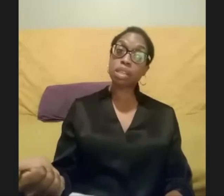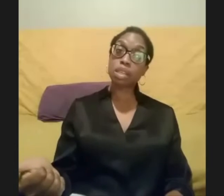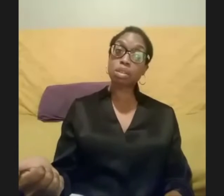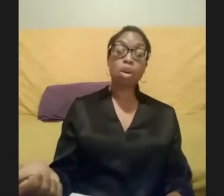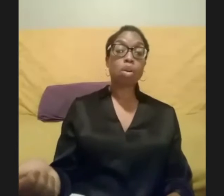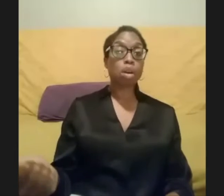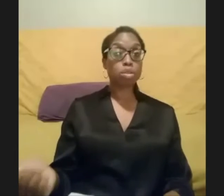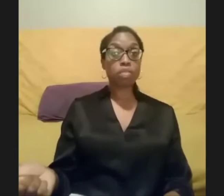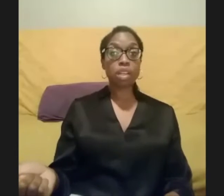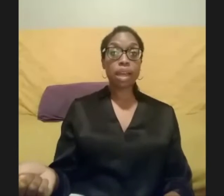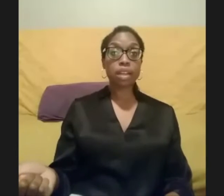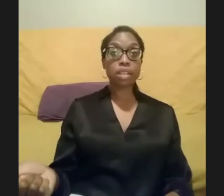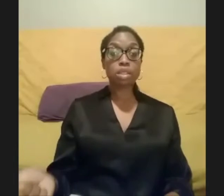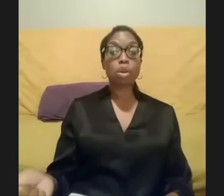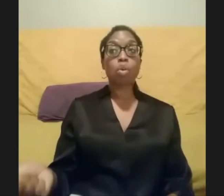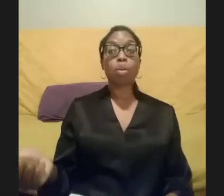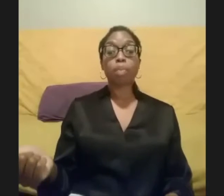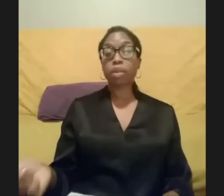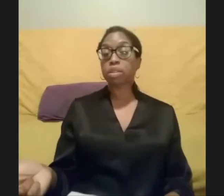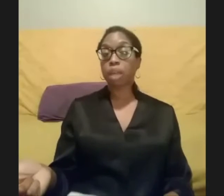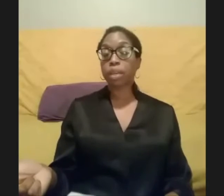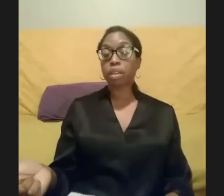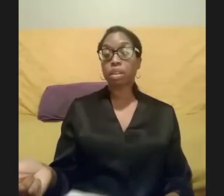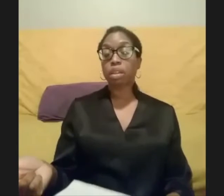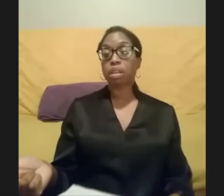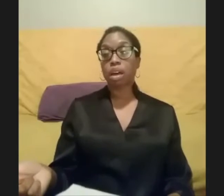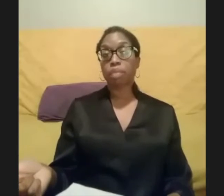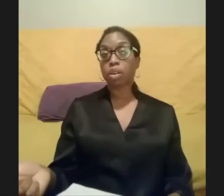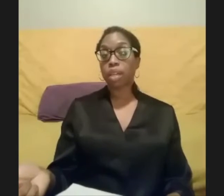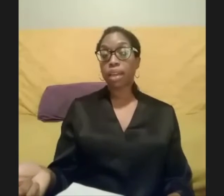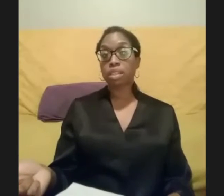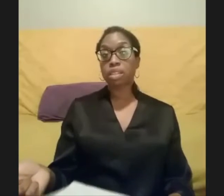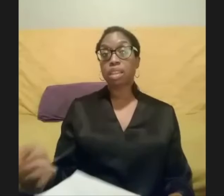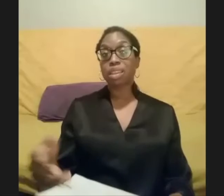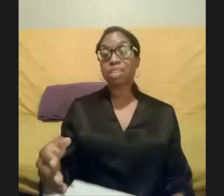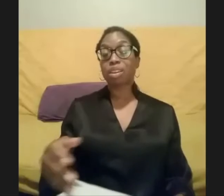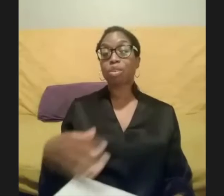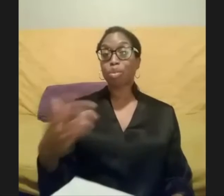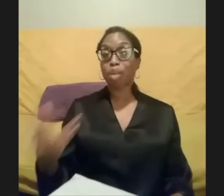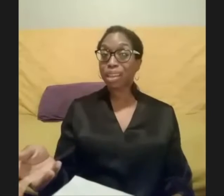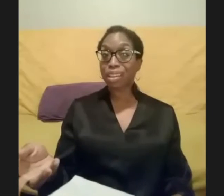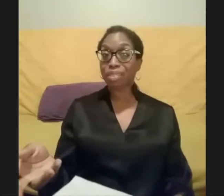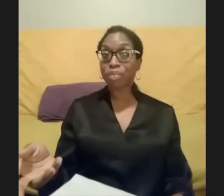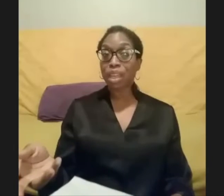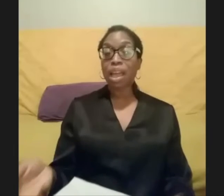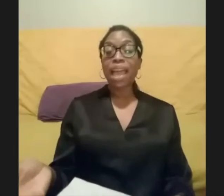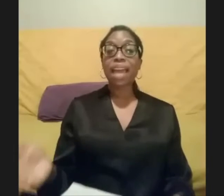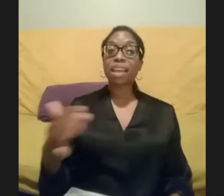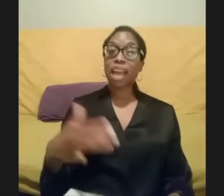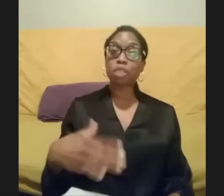disease or ulcerative colitis or microscopic colitis, things that are chronic and can actually put